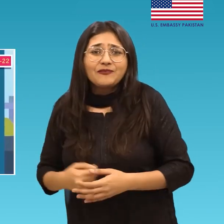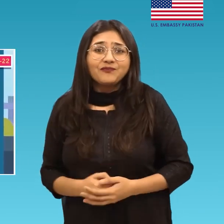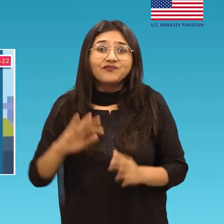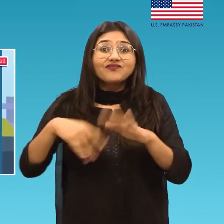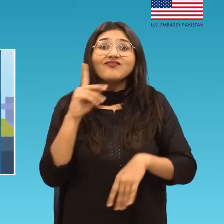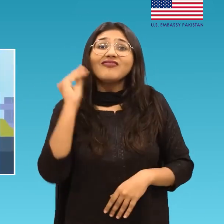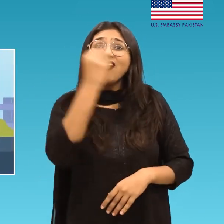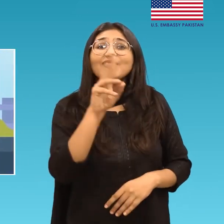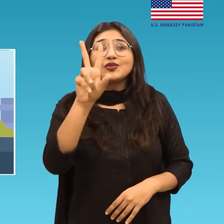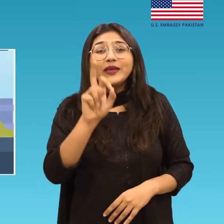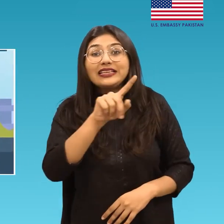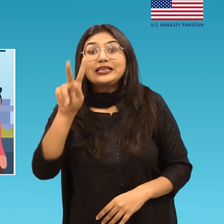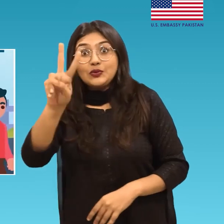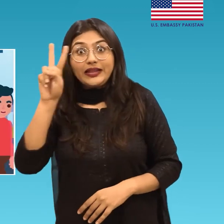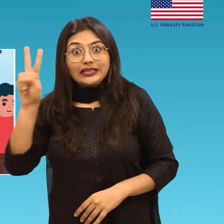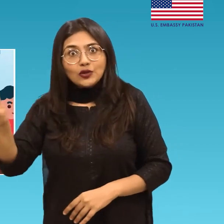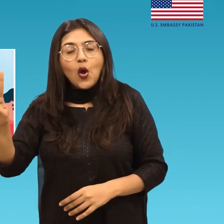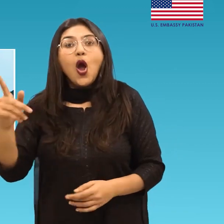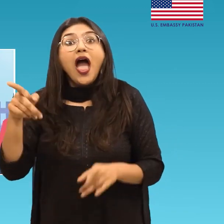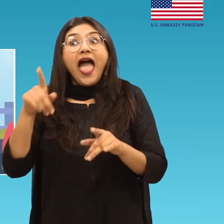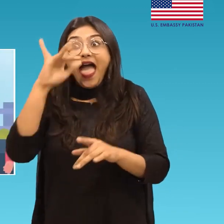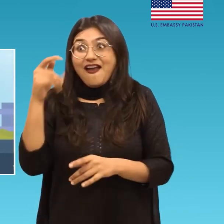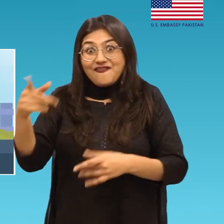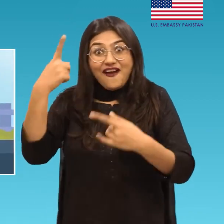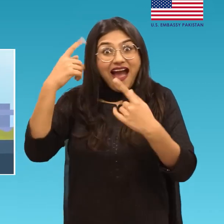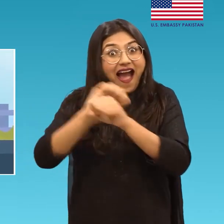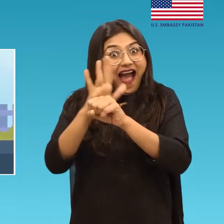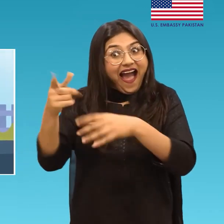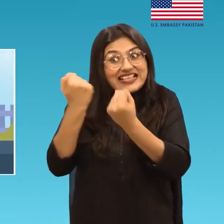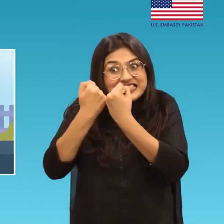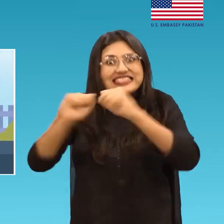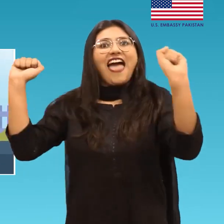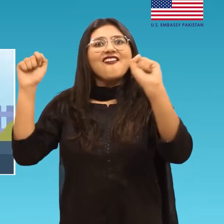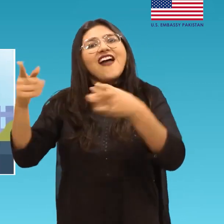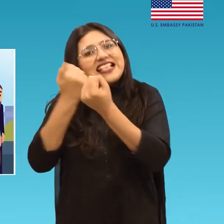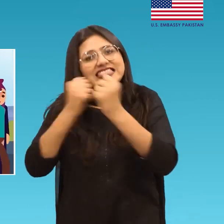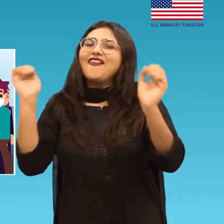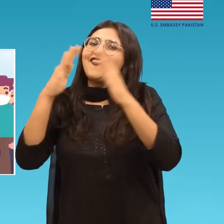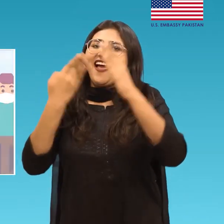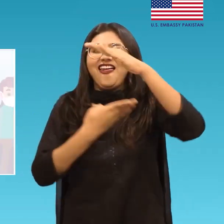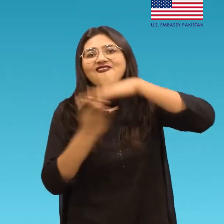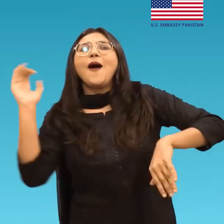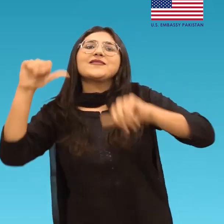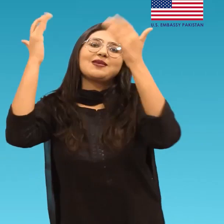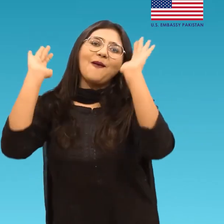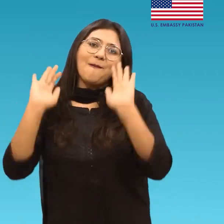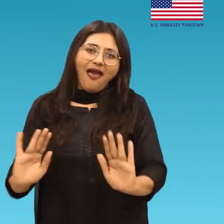20 to 22 the surviving patients are recovered completely from the disease and are discharged from the